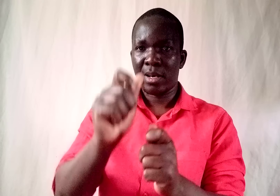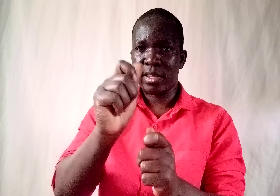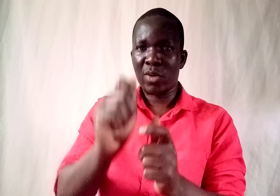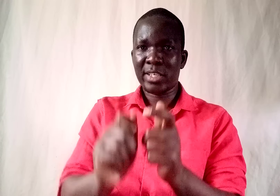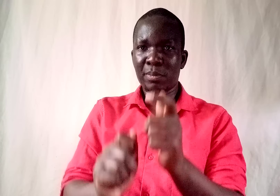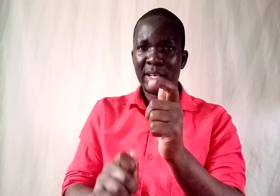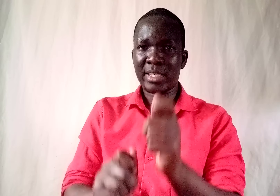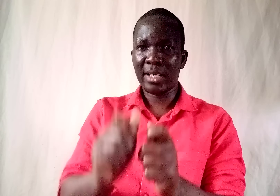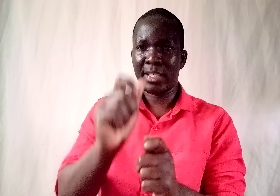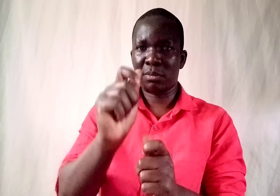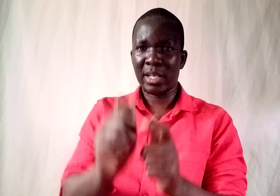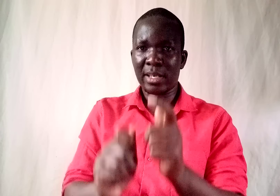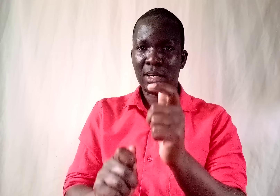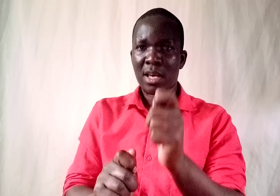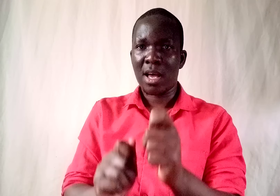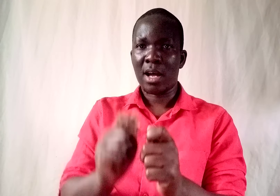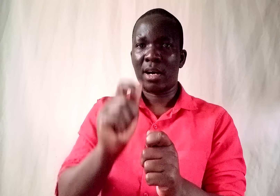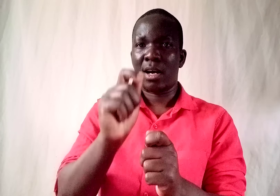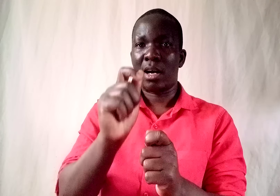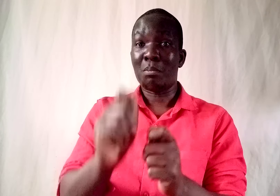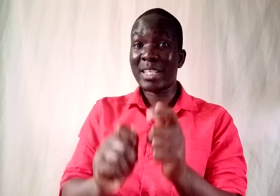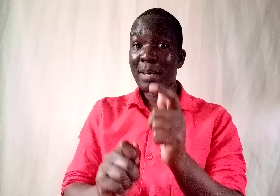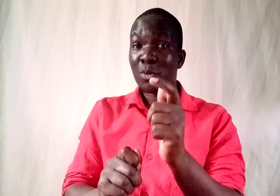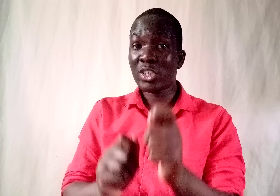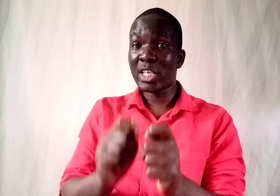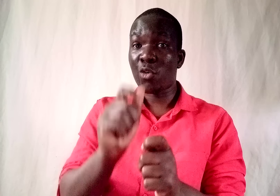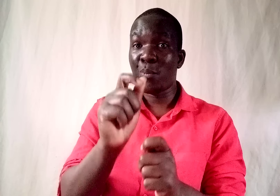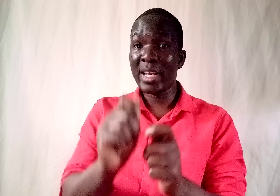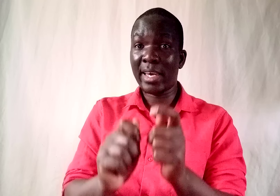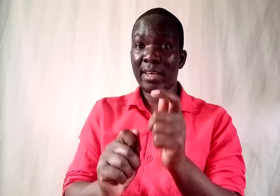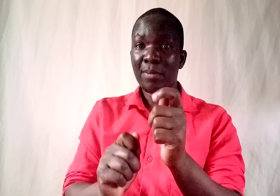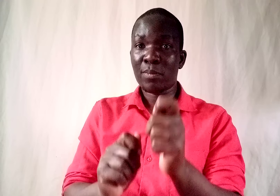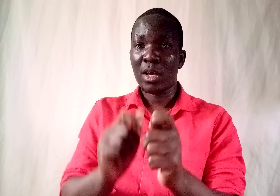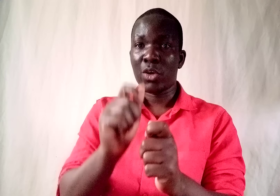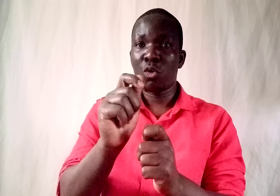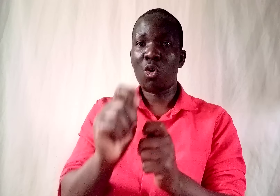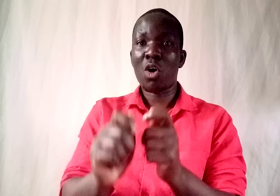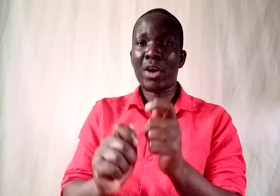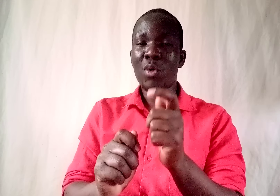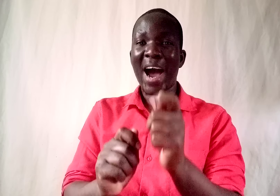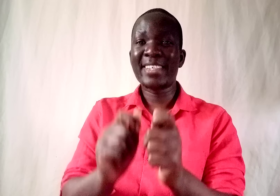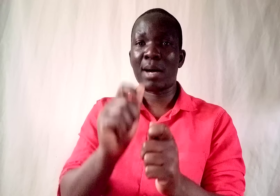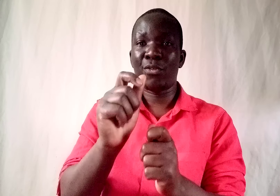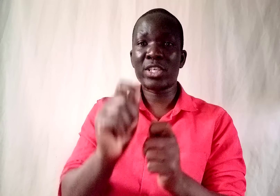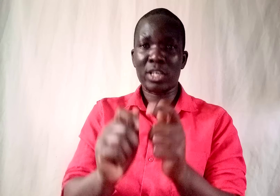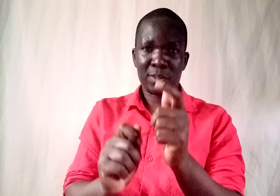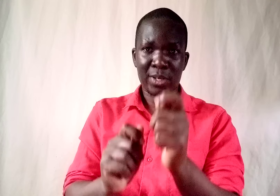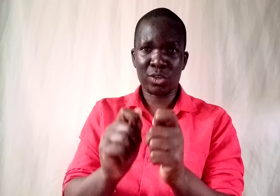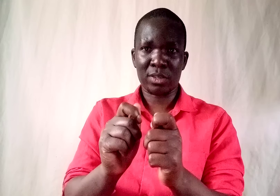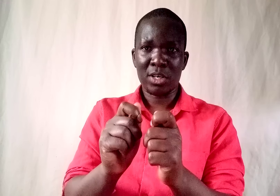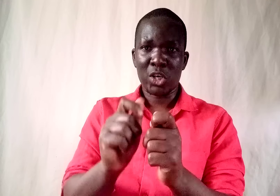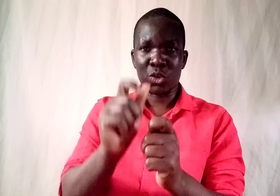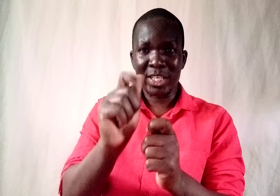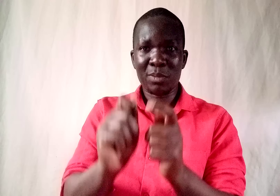The way it's milked, this milk. But the process of milking, you add some facial expression. So this